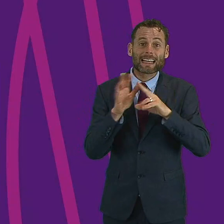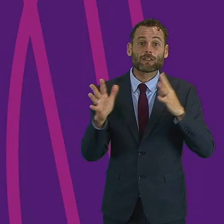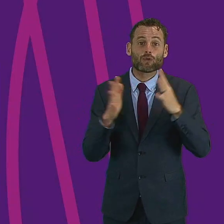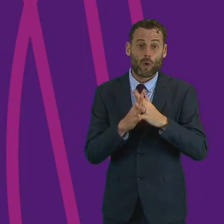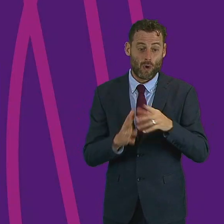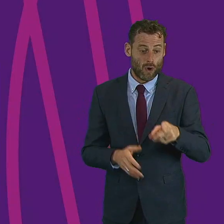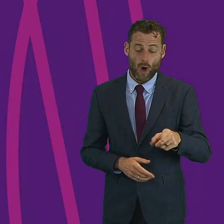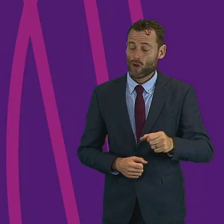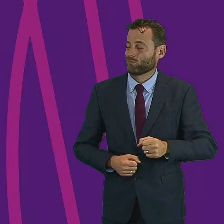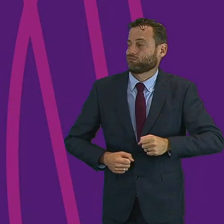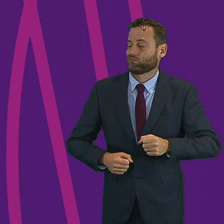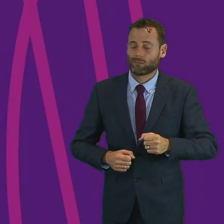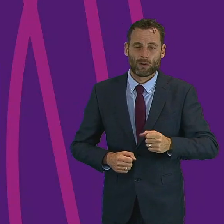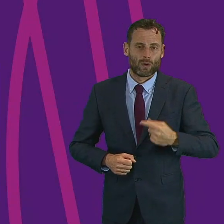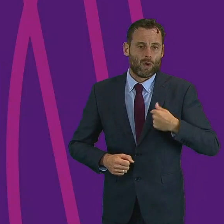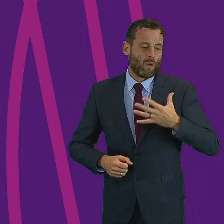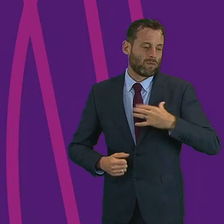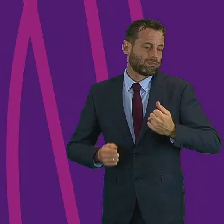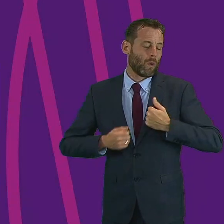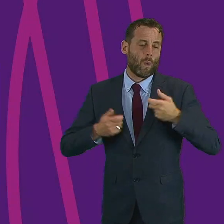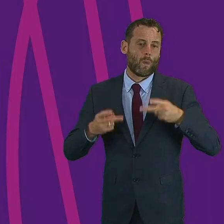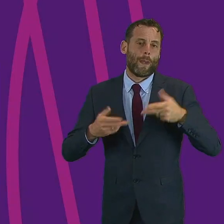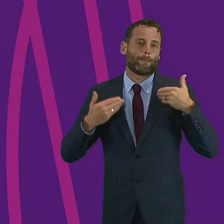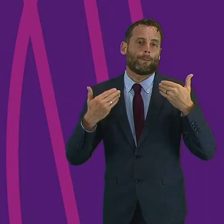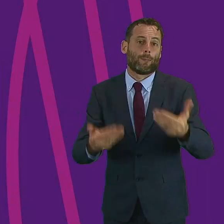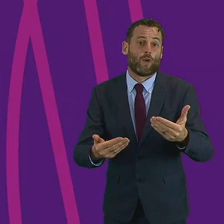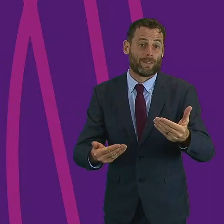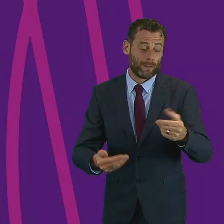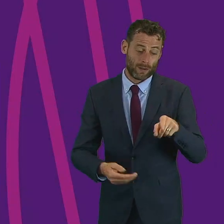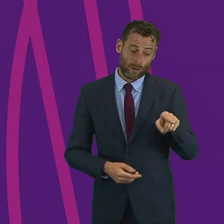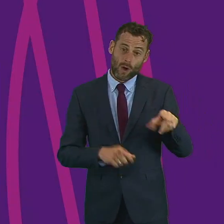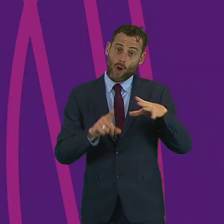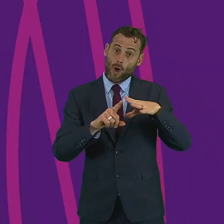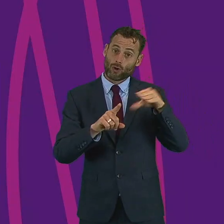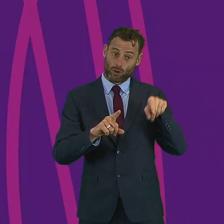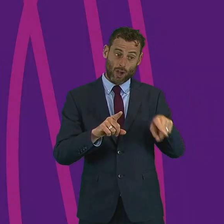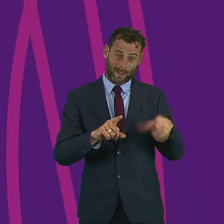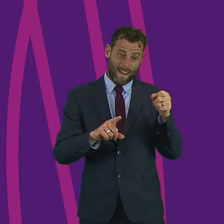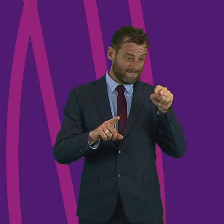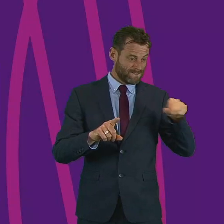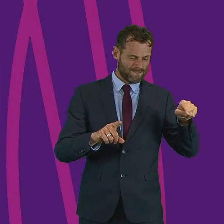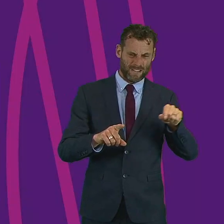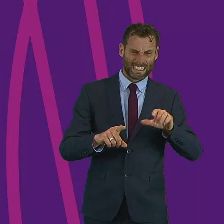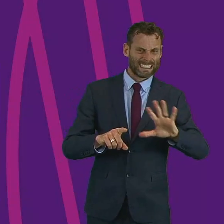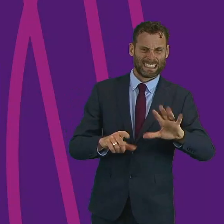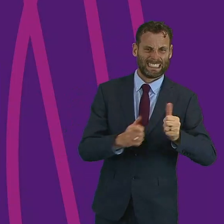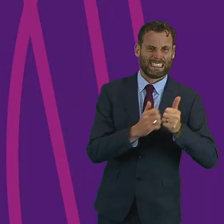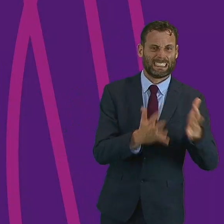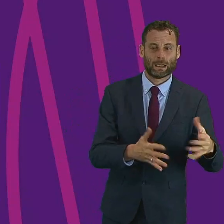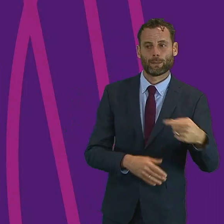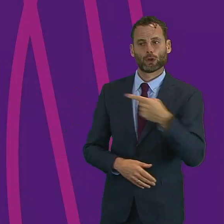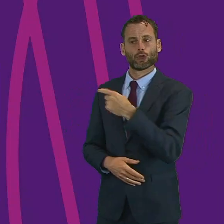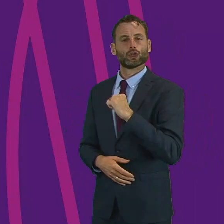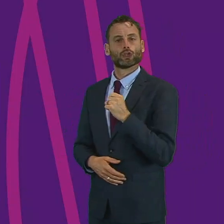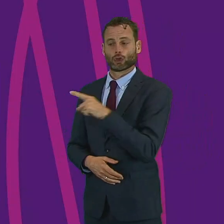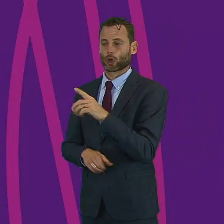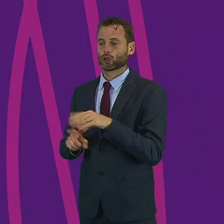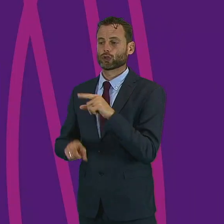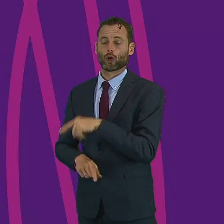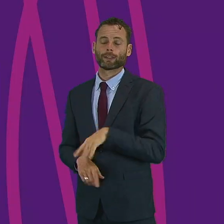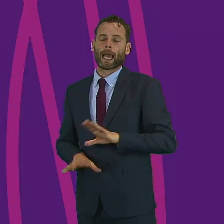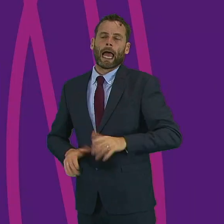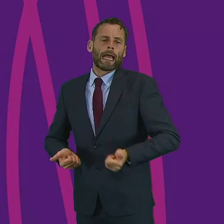Congress if the Good Friday Agreement is undermined. Given the utterly irresponsible behaviour of the UK Government barely 3 months before Brexit hits, what